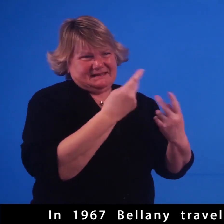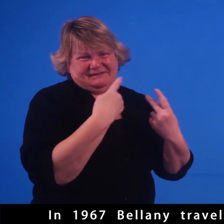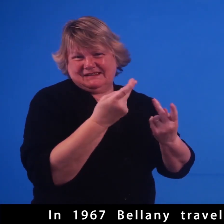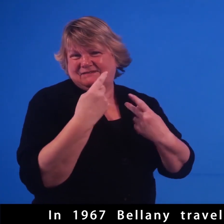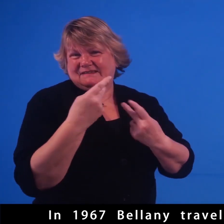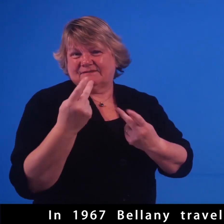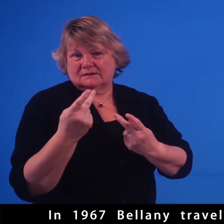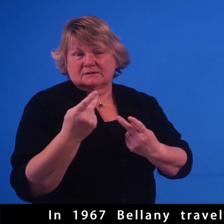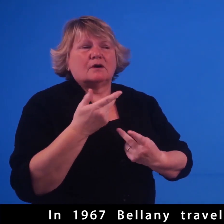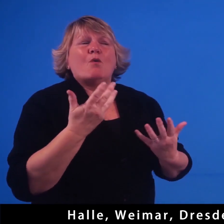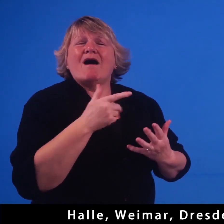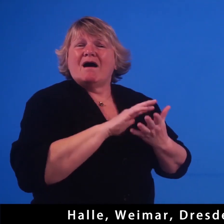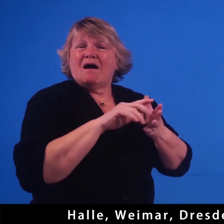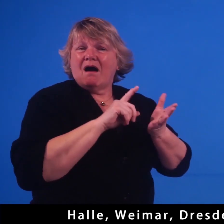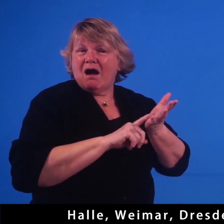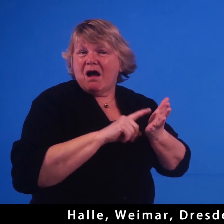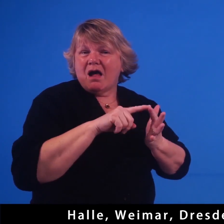culture.